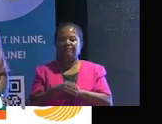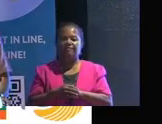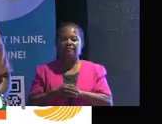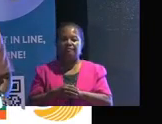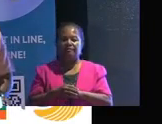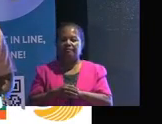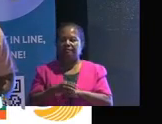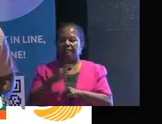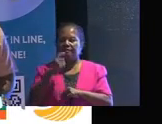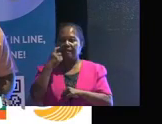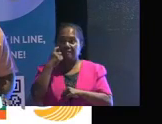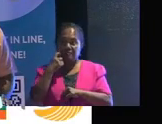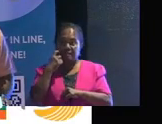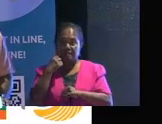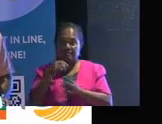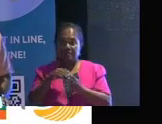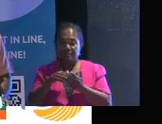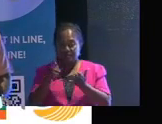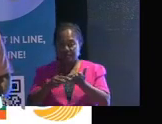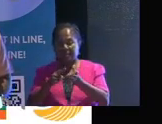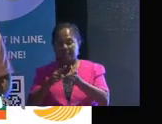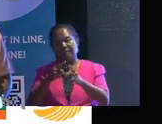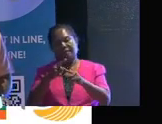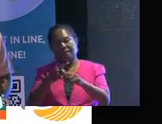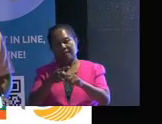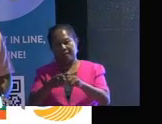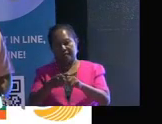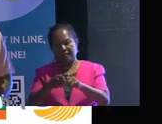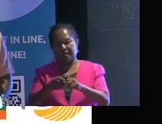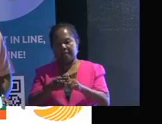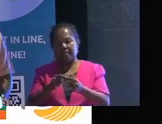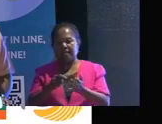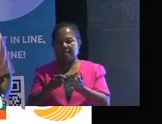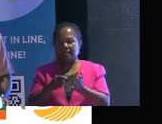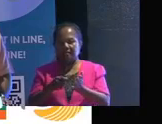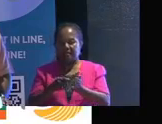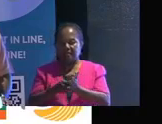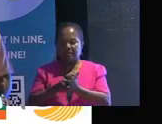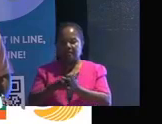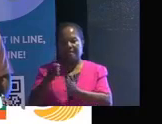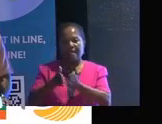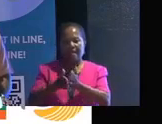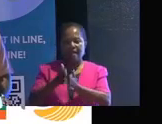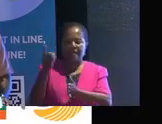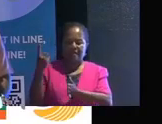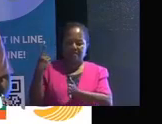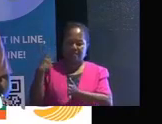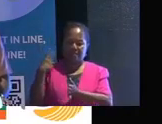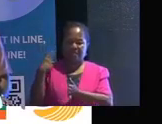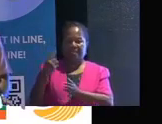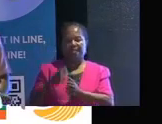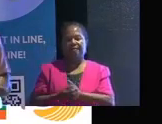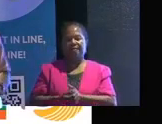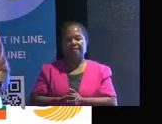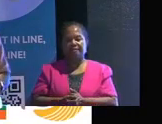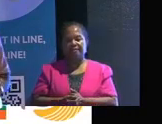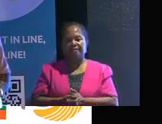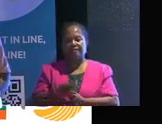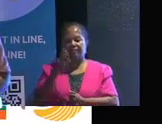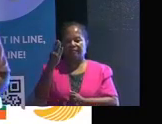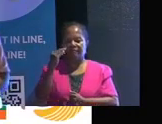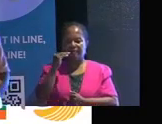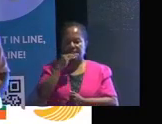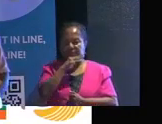So we are trying to get the tax for the allowance, higher duty allowance of 400 kina. So the